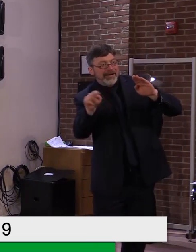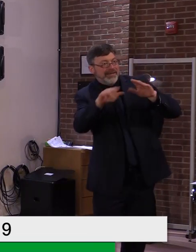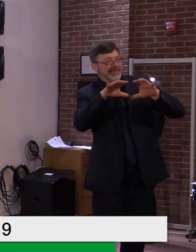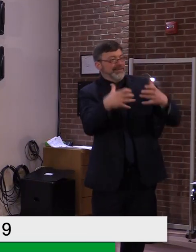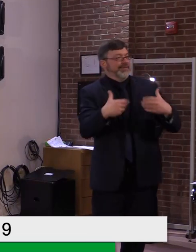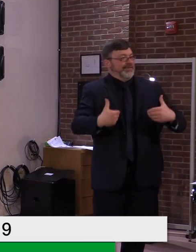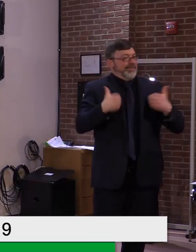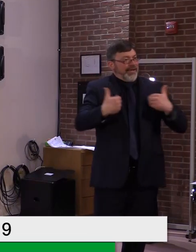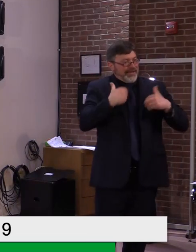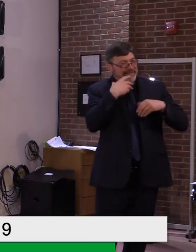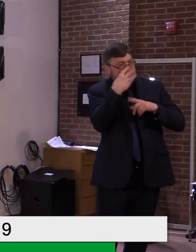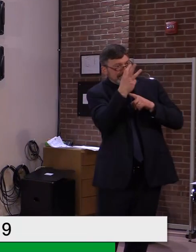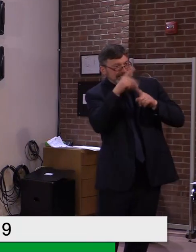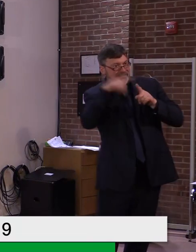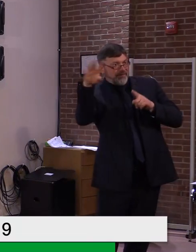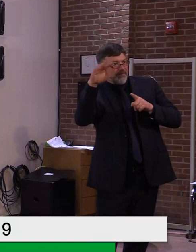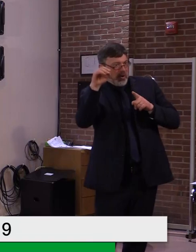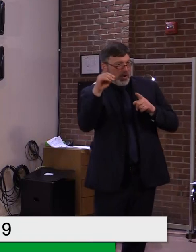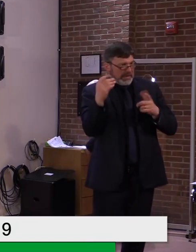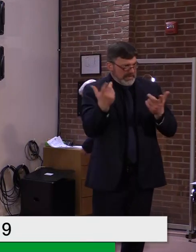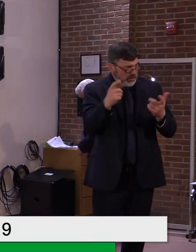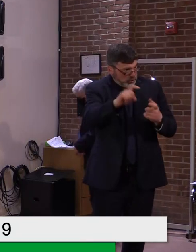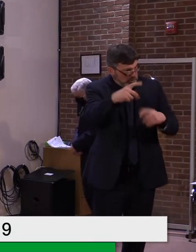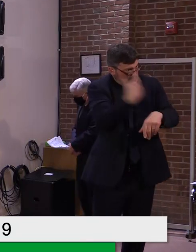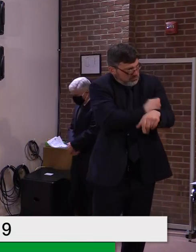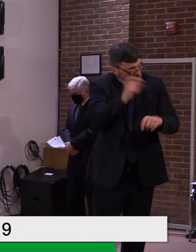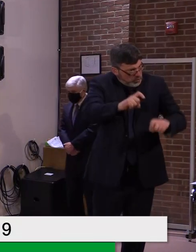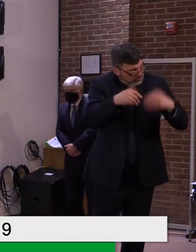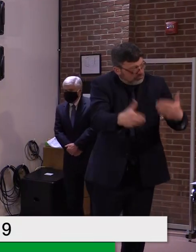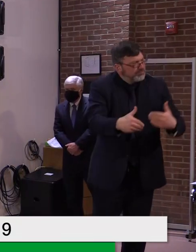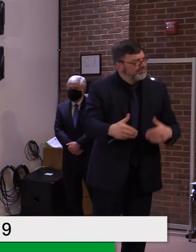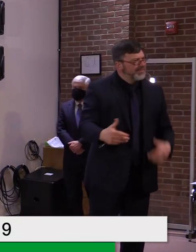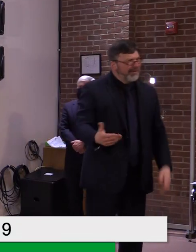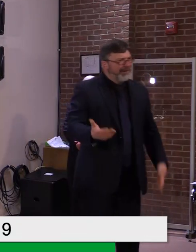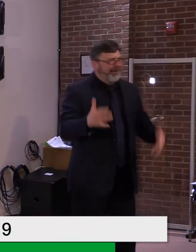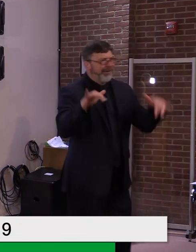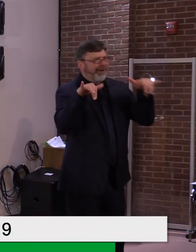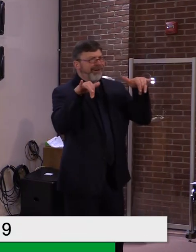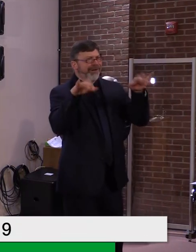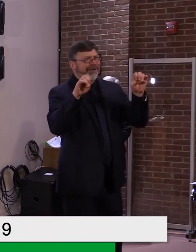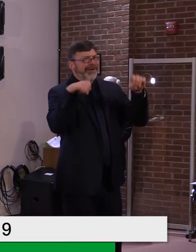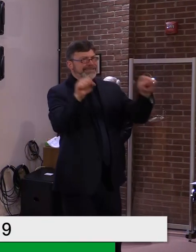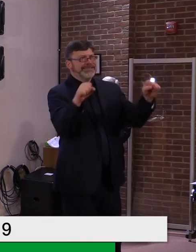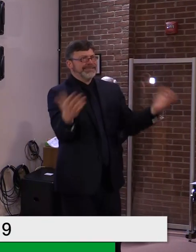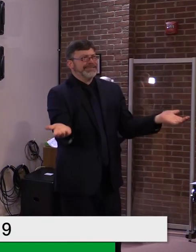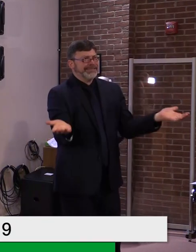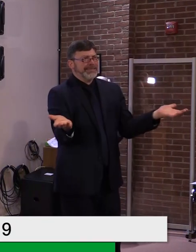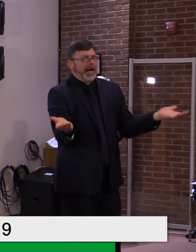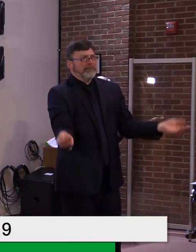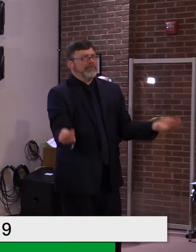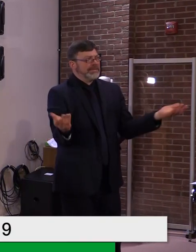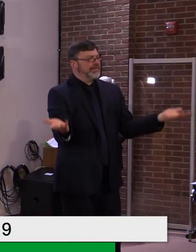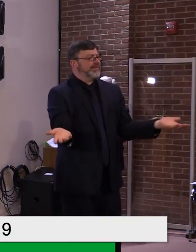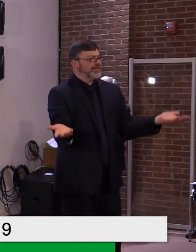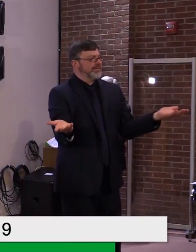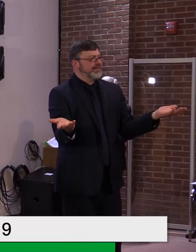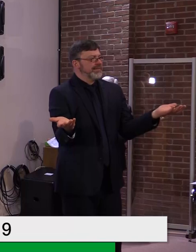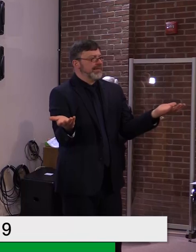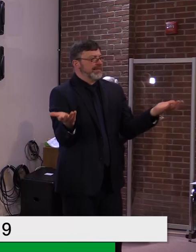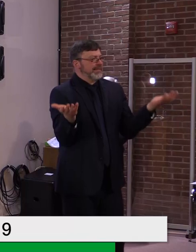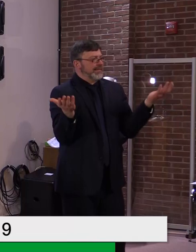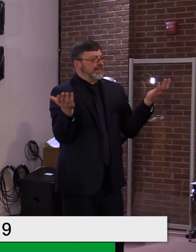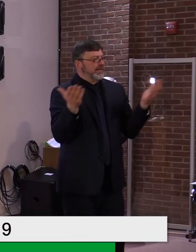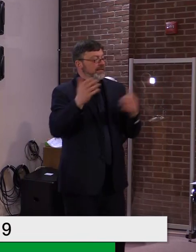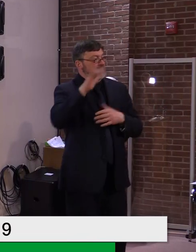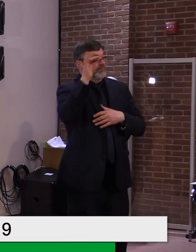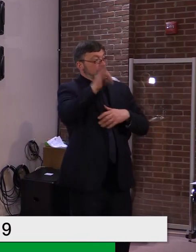And again, though I was concerned and remain concerned about the post-acute COVID syndrome, there are multiple